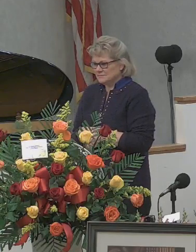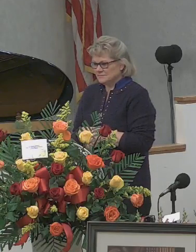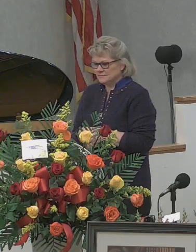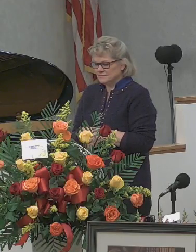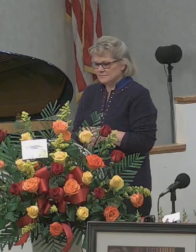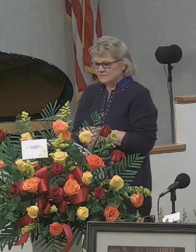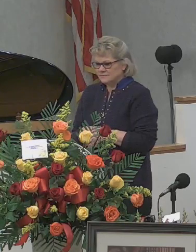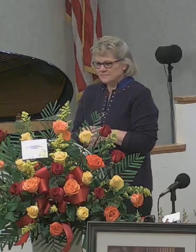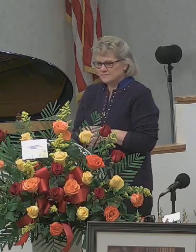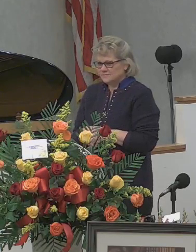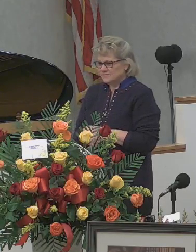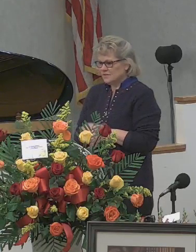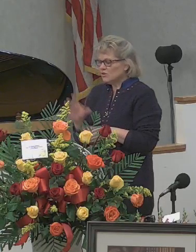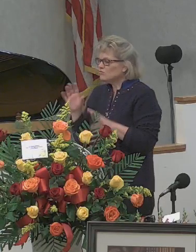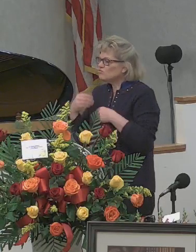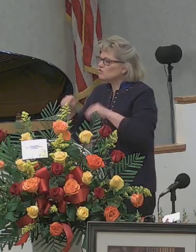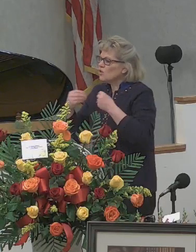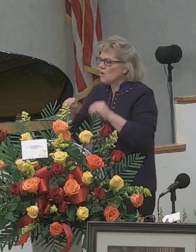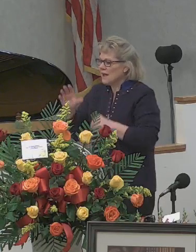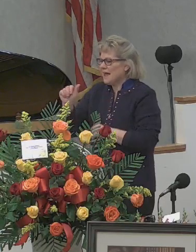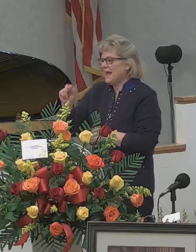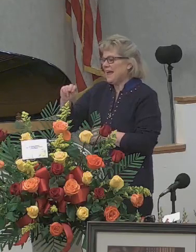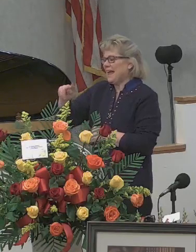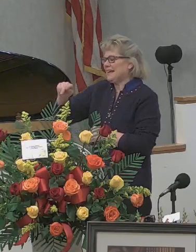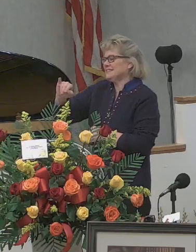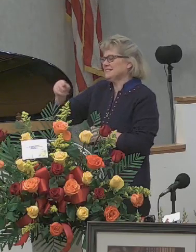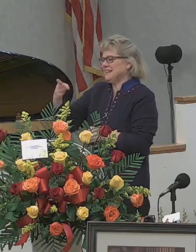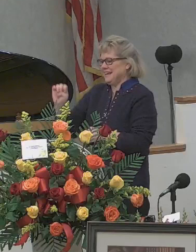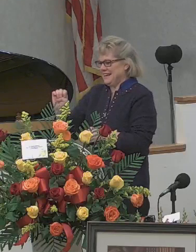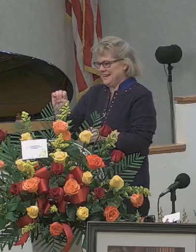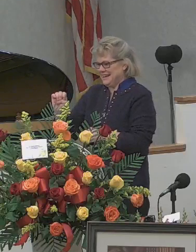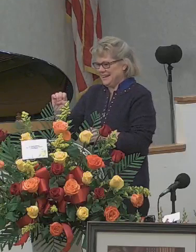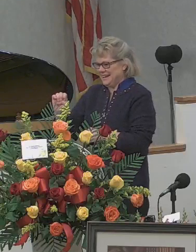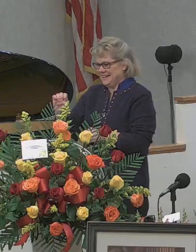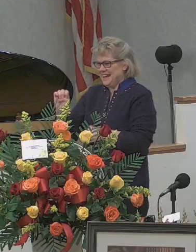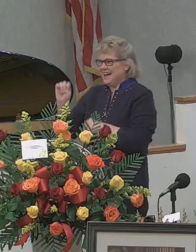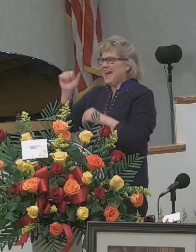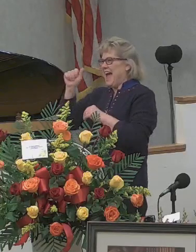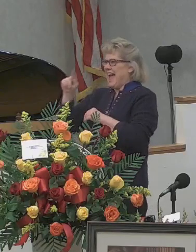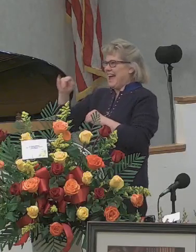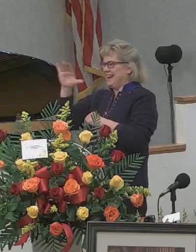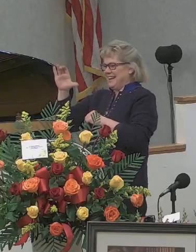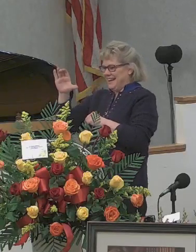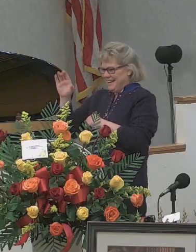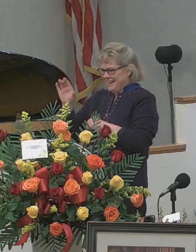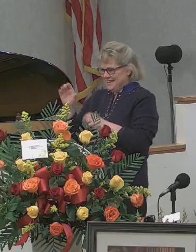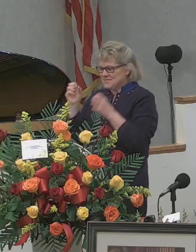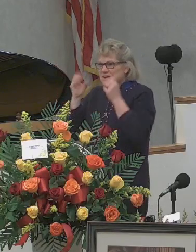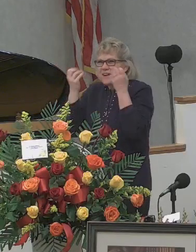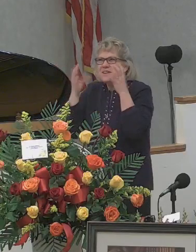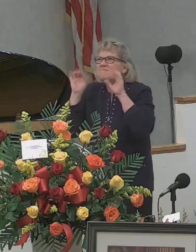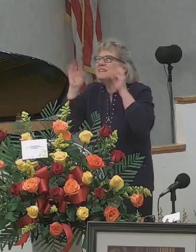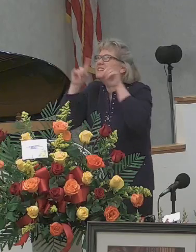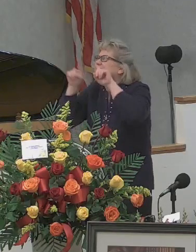He'd take us on antique tours up in his attic. Oh, that mystical attic with so many wonders for little kids.